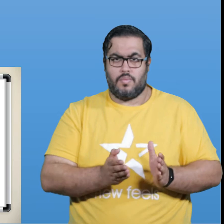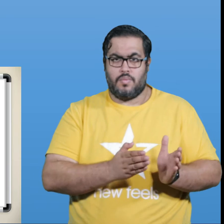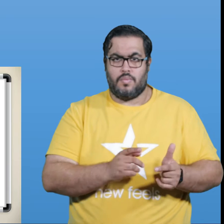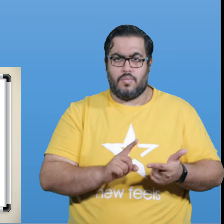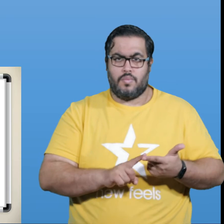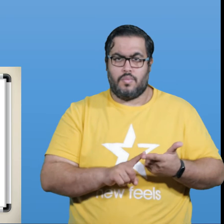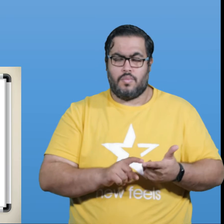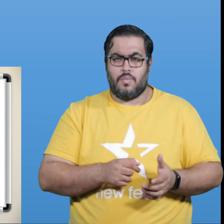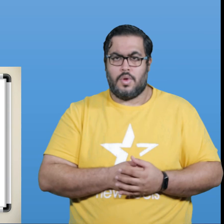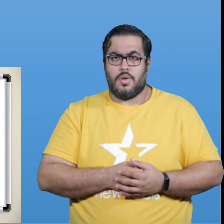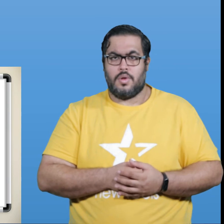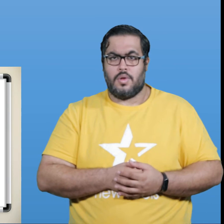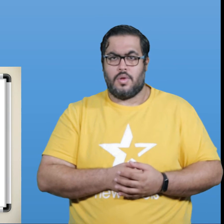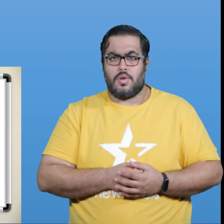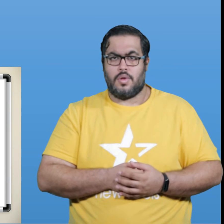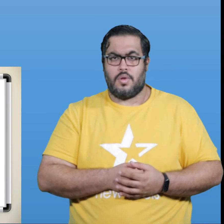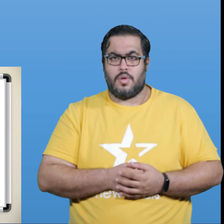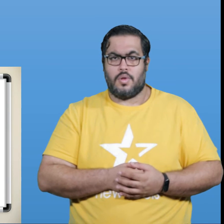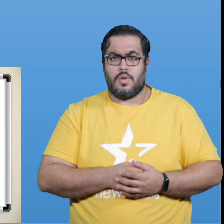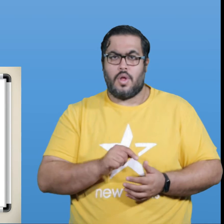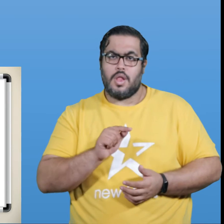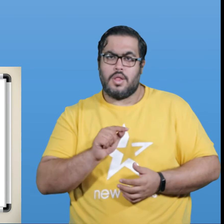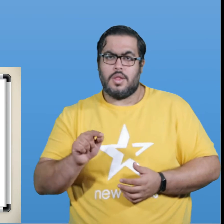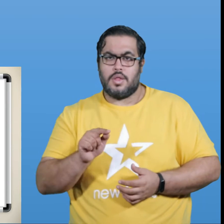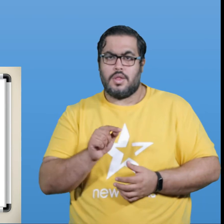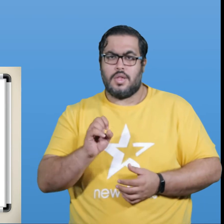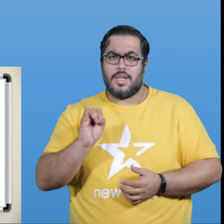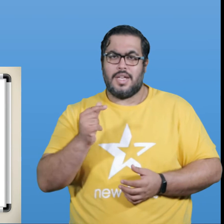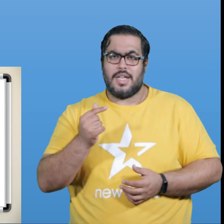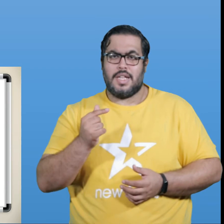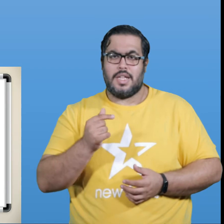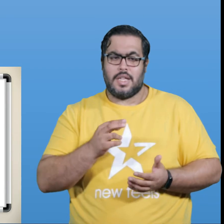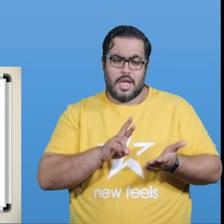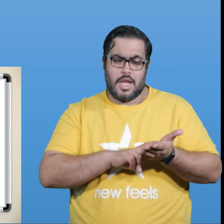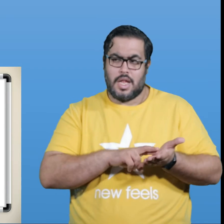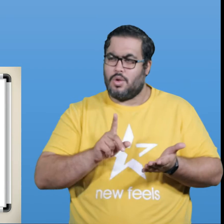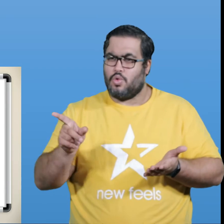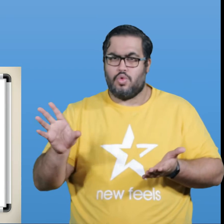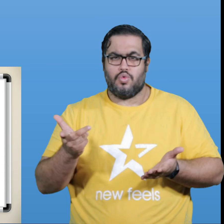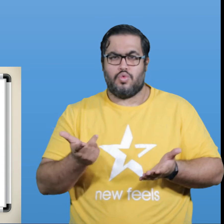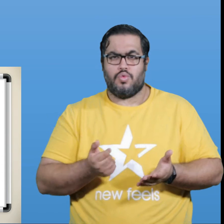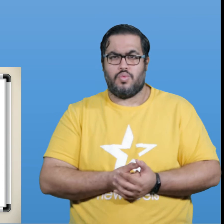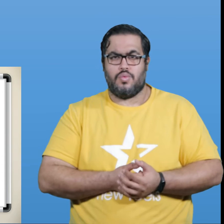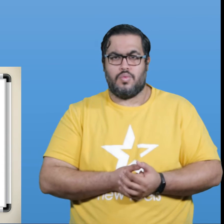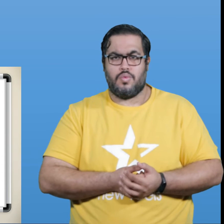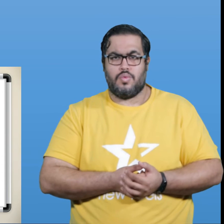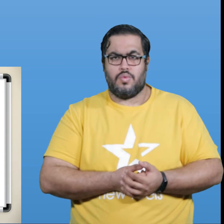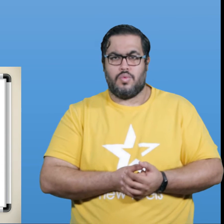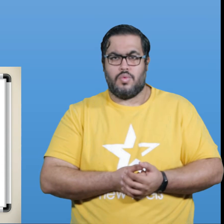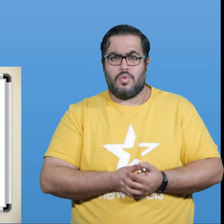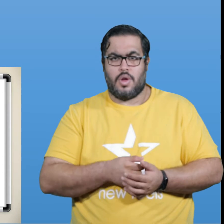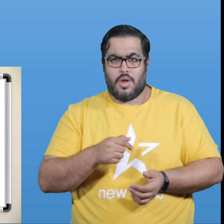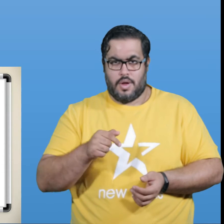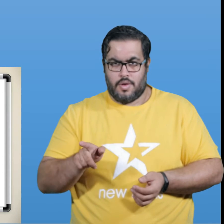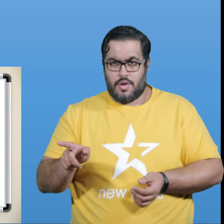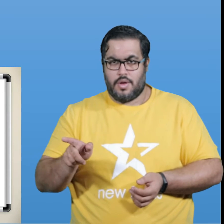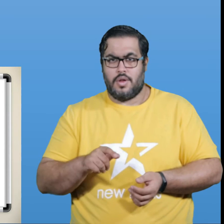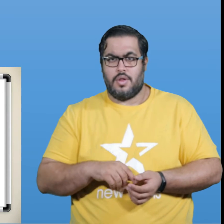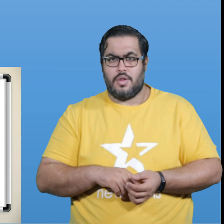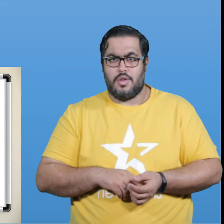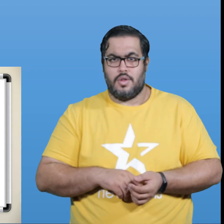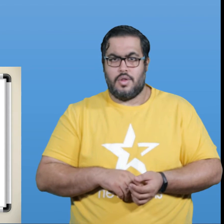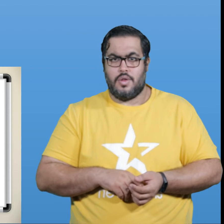through the second question, and we have the underlined word it in paragraph number 2. Refers to what